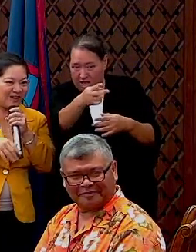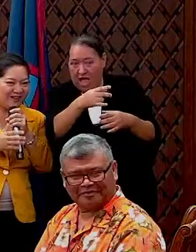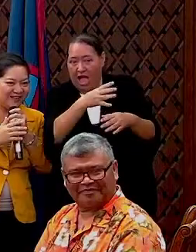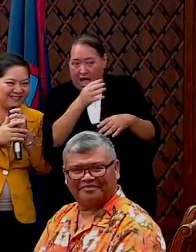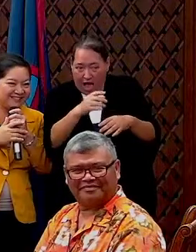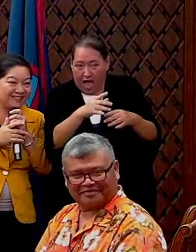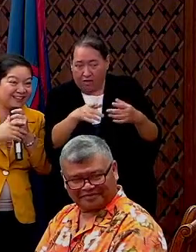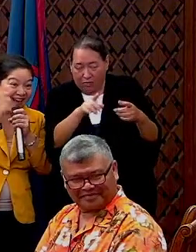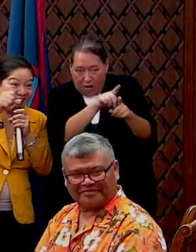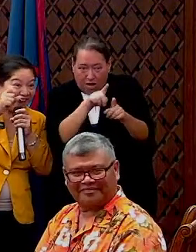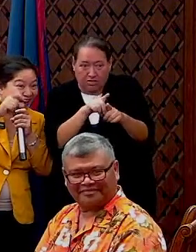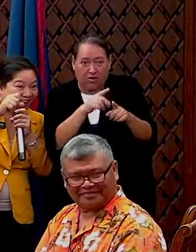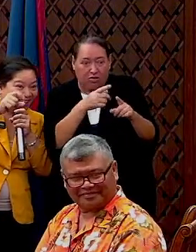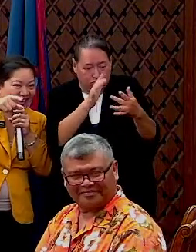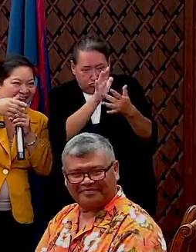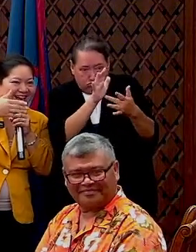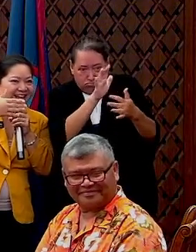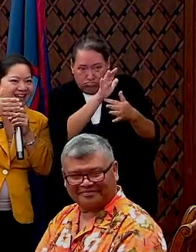as well.